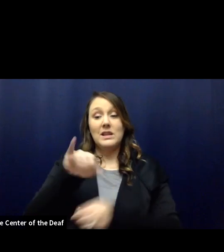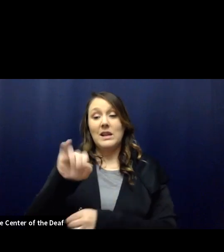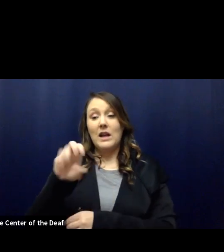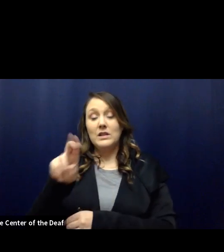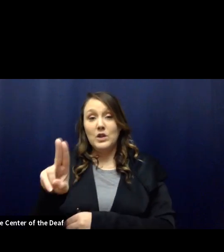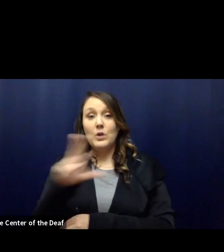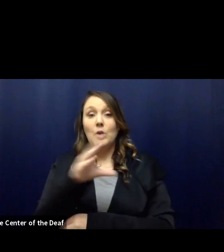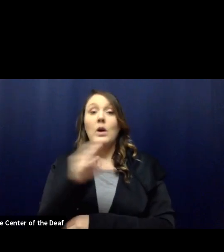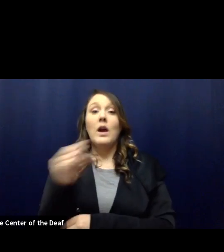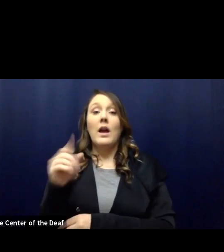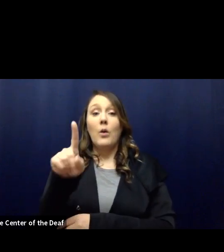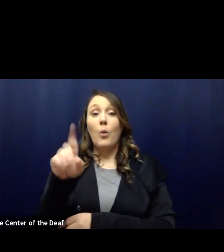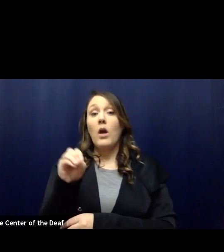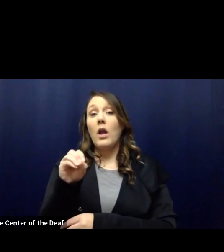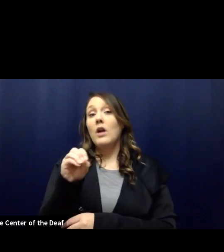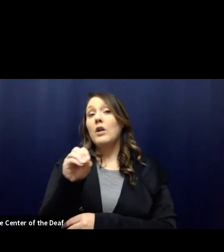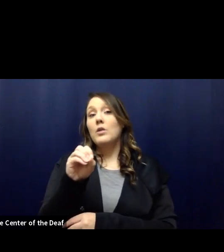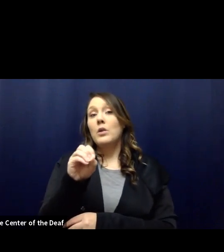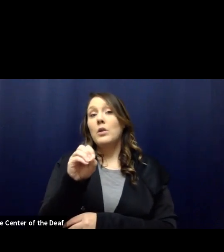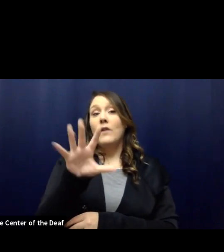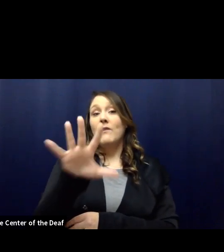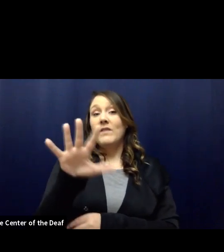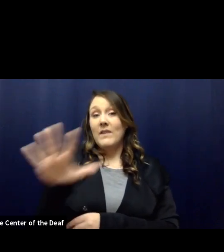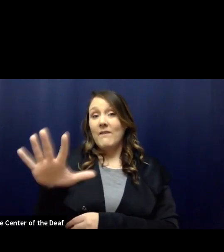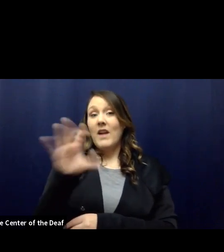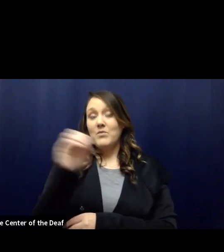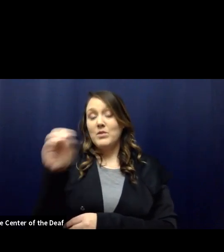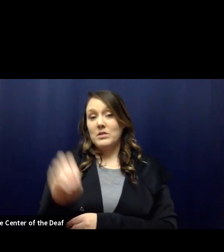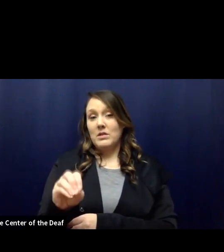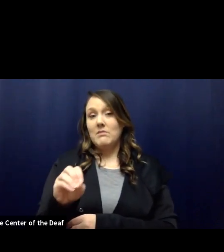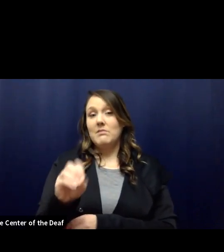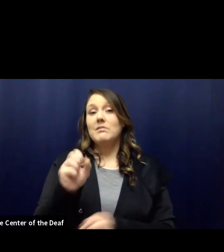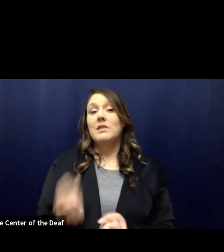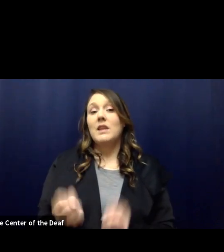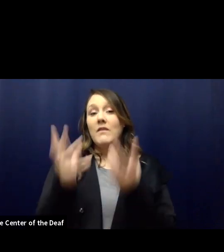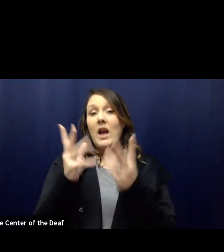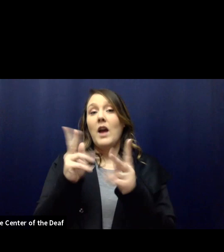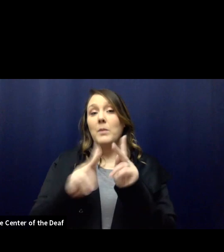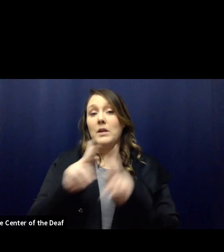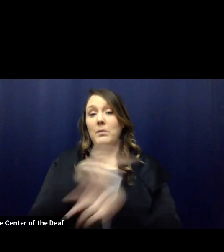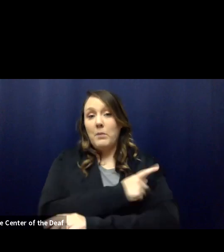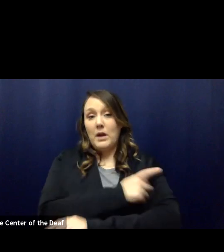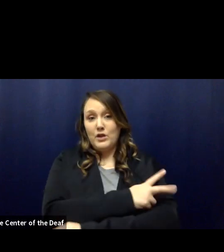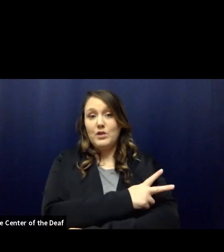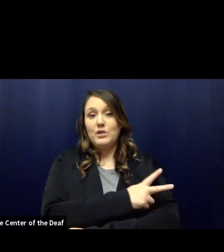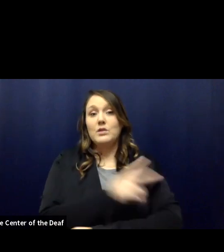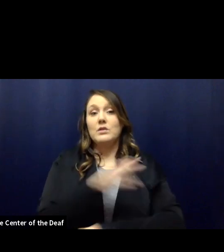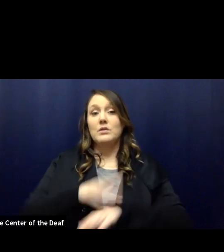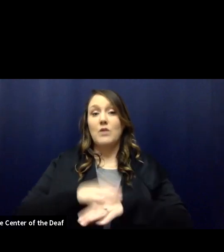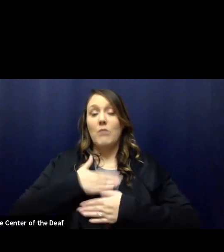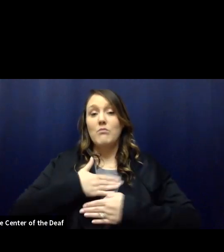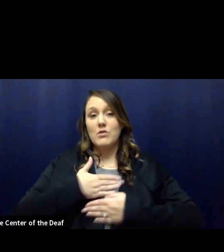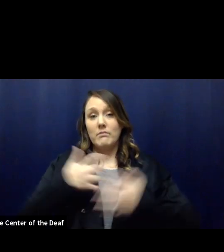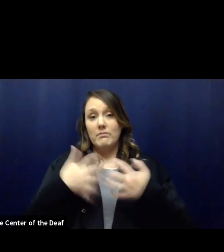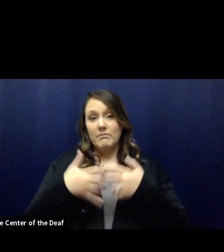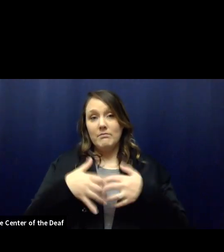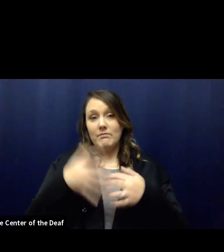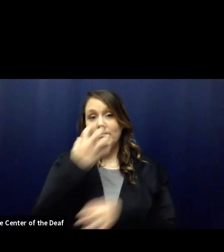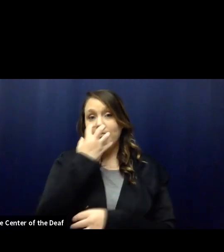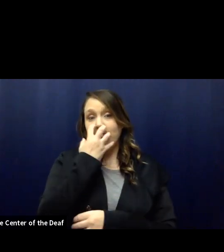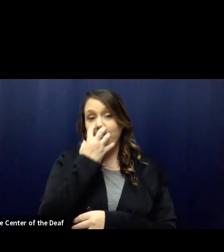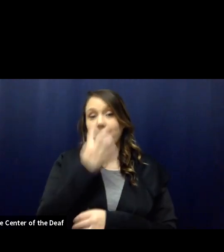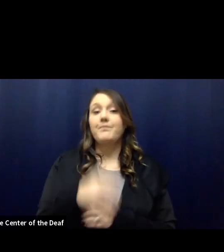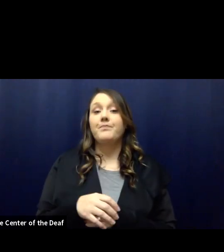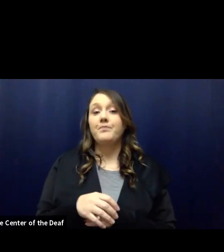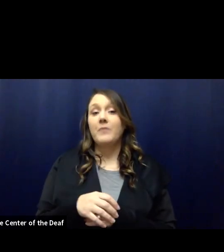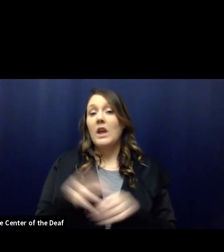seen a 155% increase in the number of patients ventilated. Again, using the same level of data or